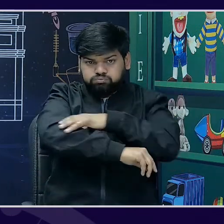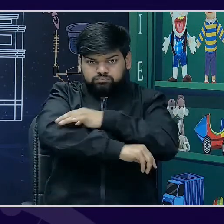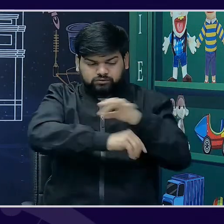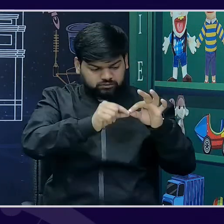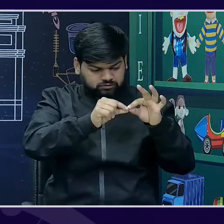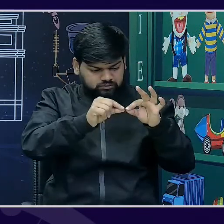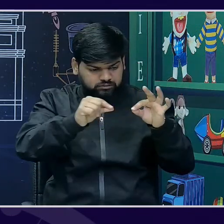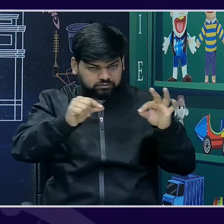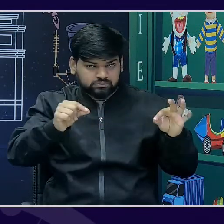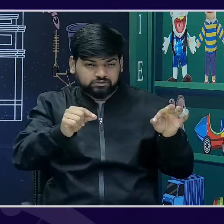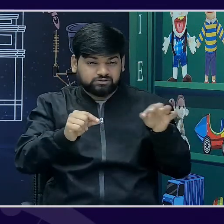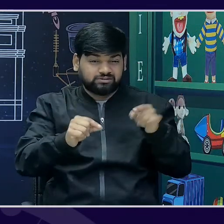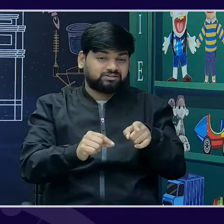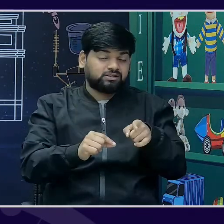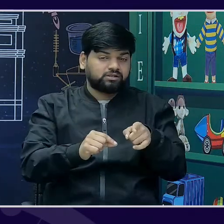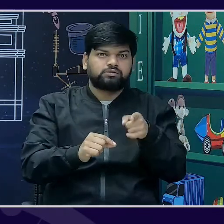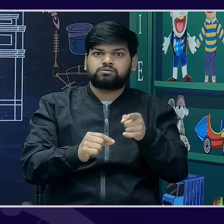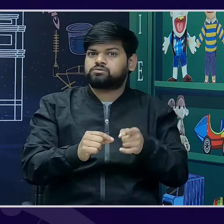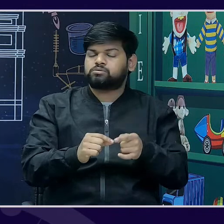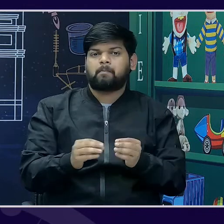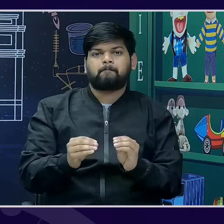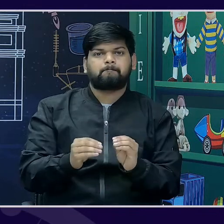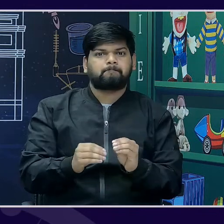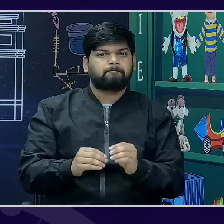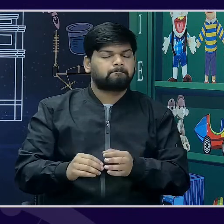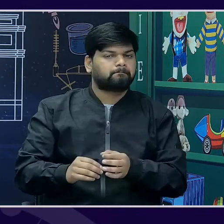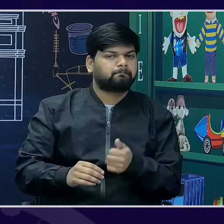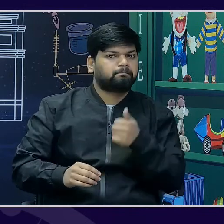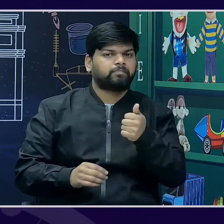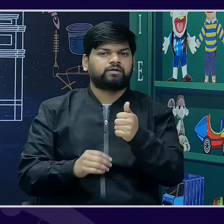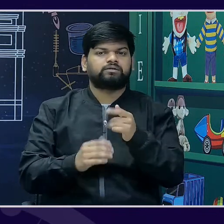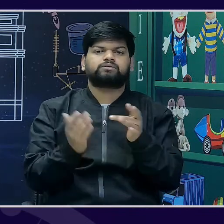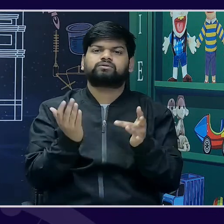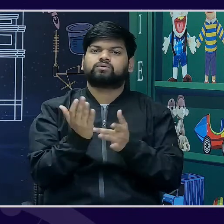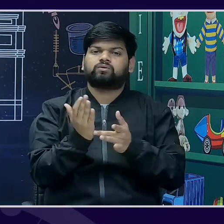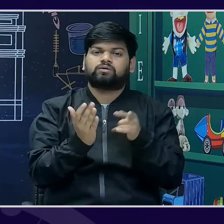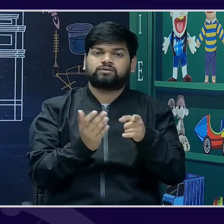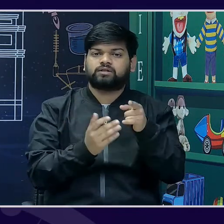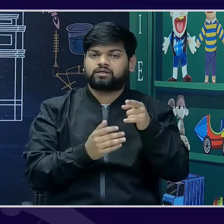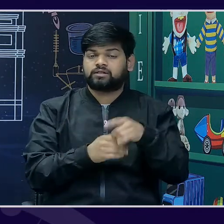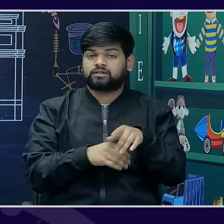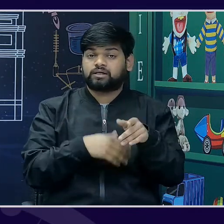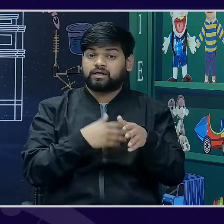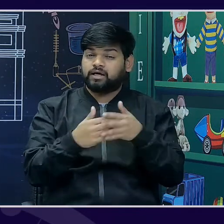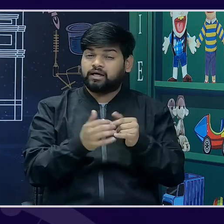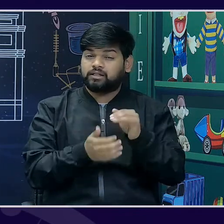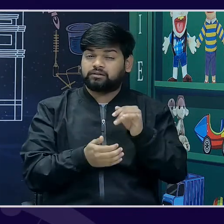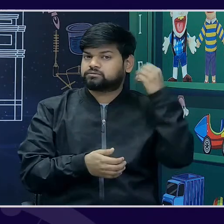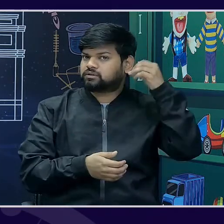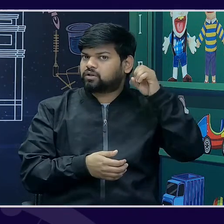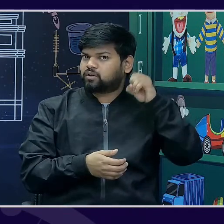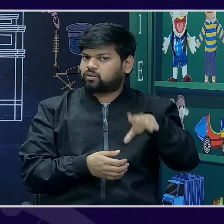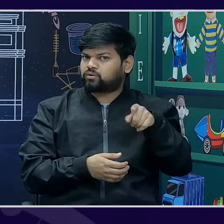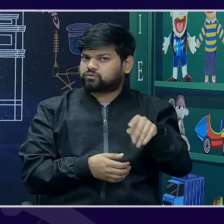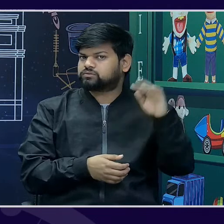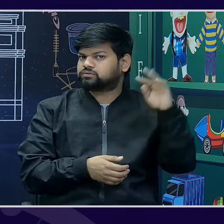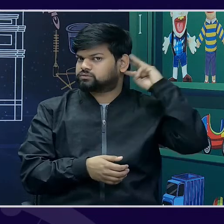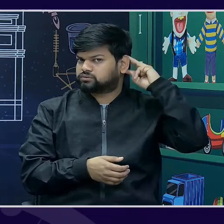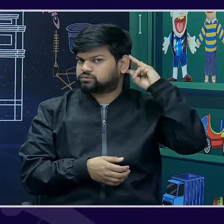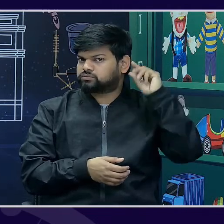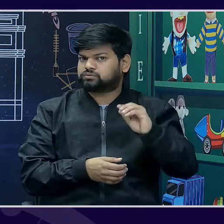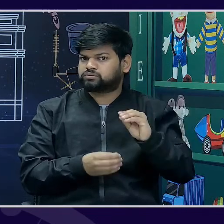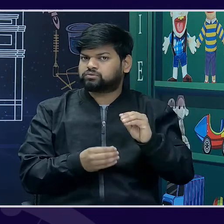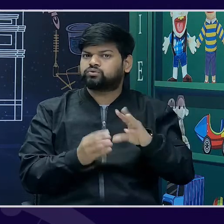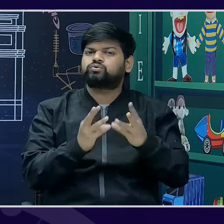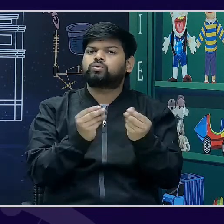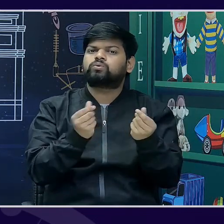best technology to correct hearing losses in present scenario. So, sir, as you have just said that it is the best